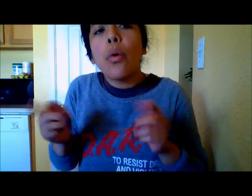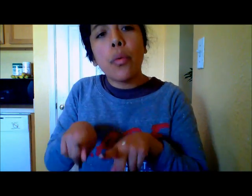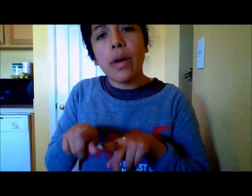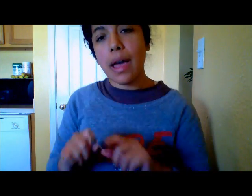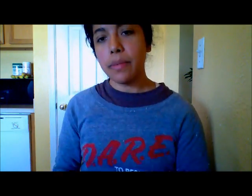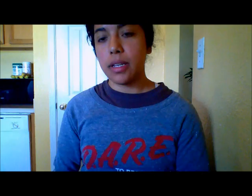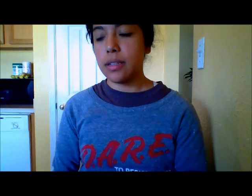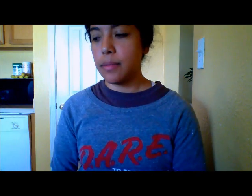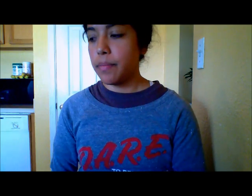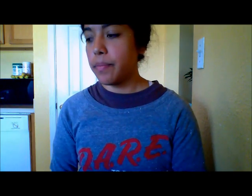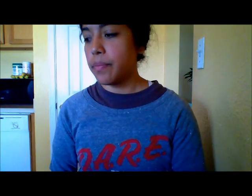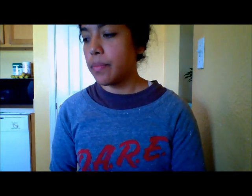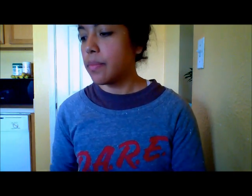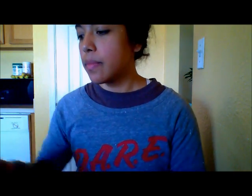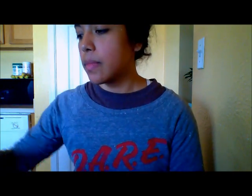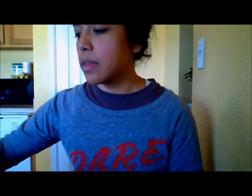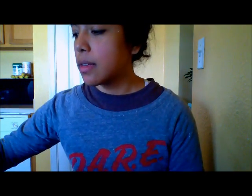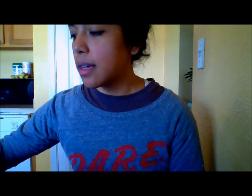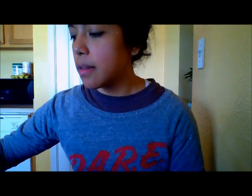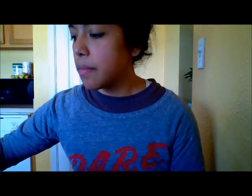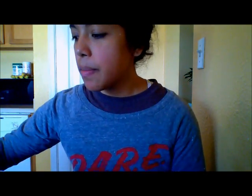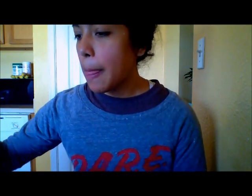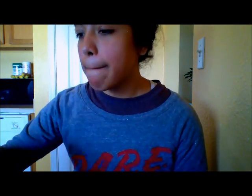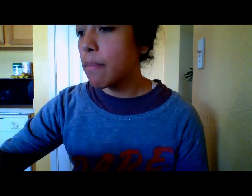what happened? Okay.